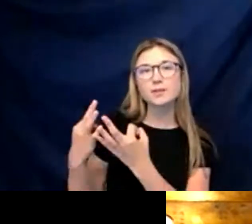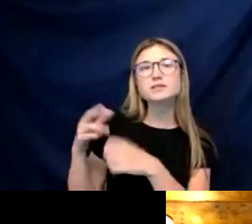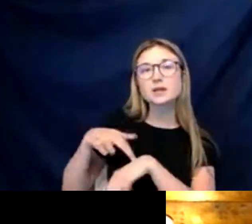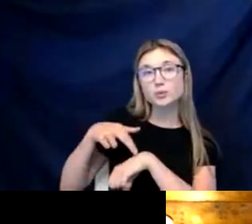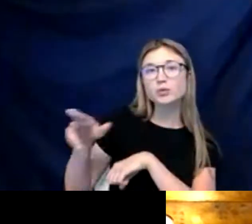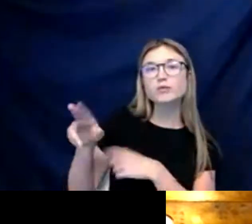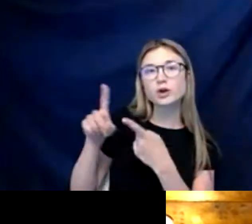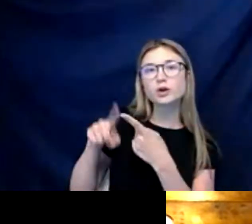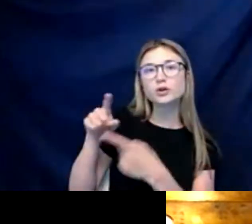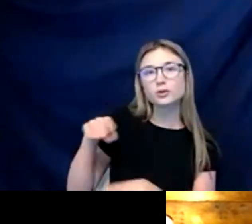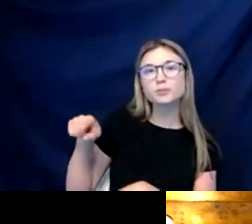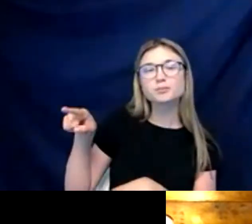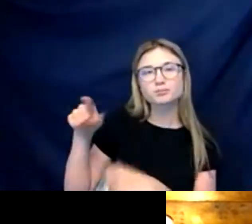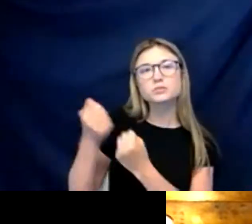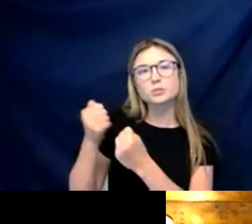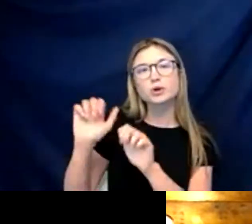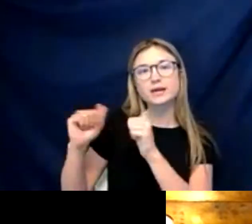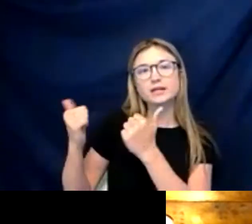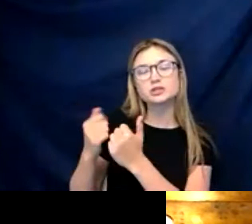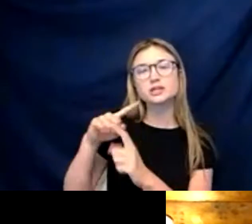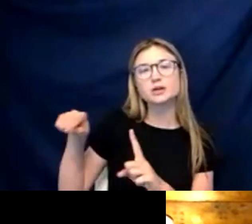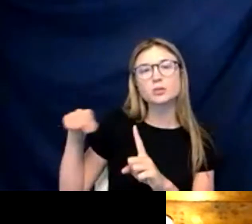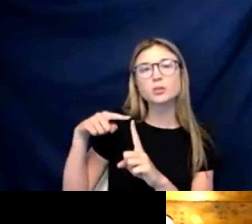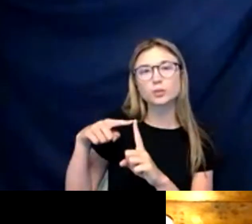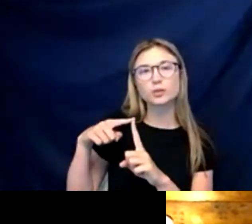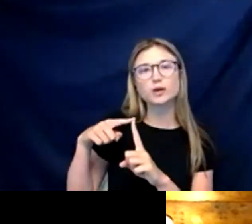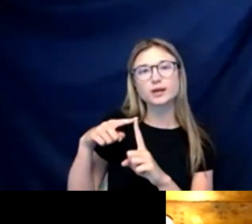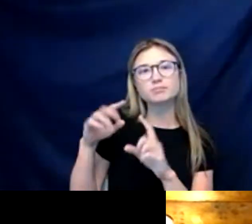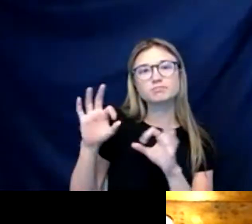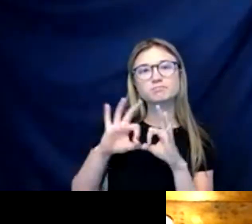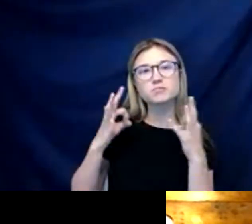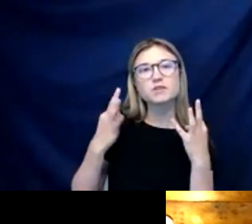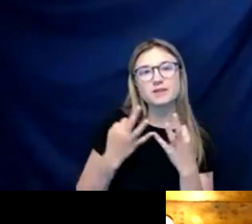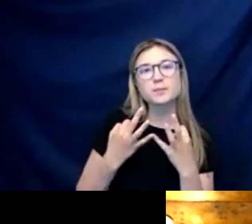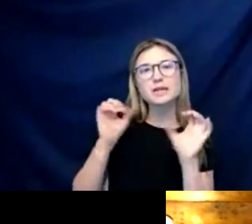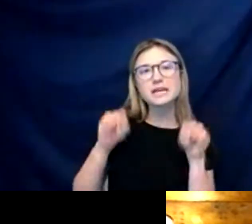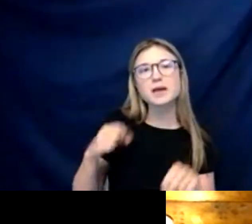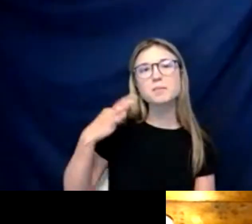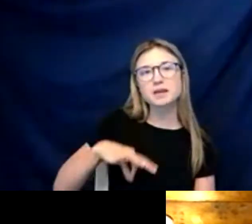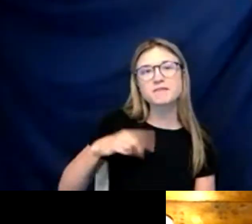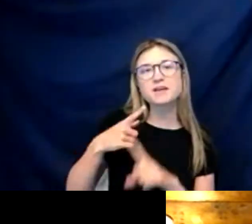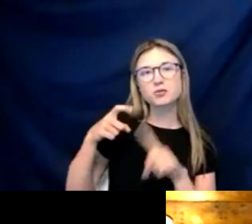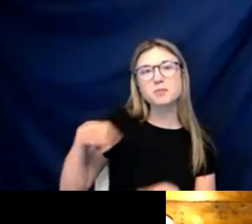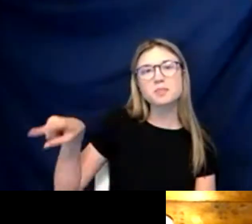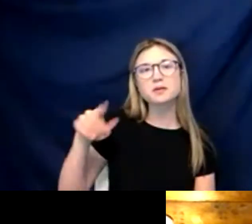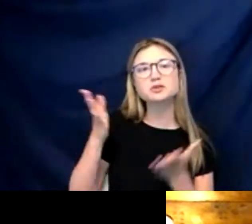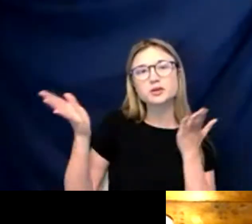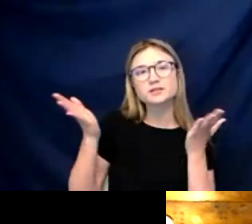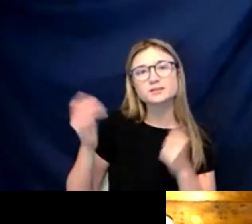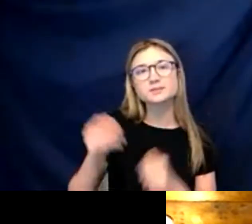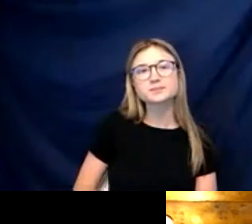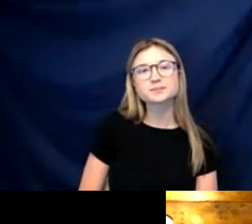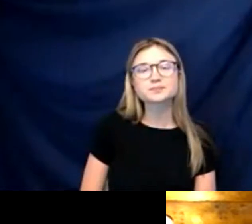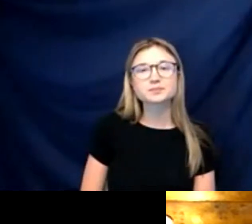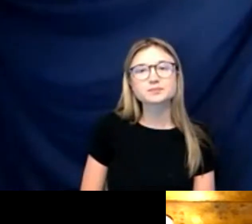that support agency when the family may benefit from those services.